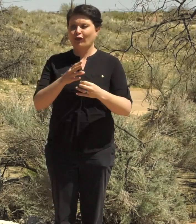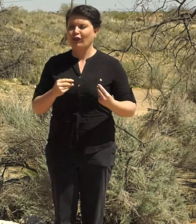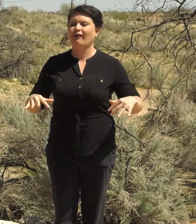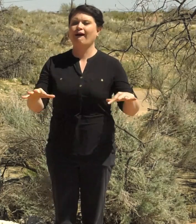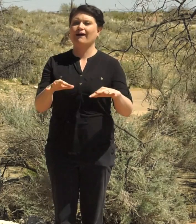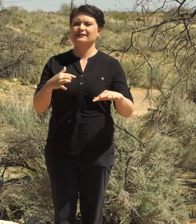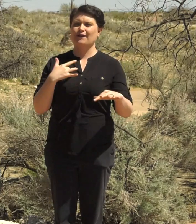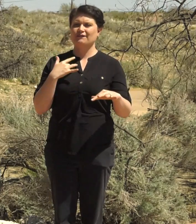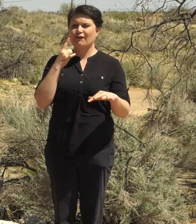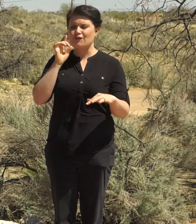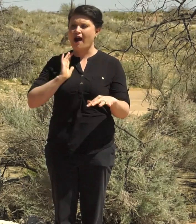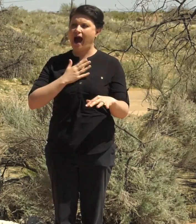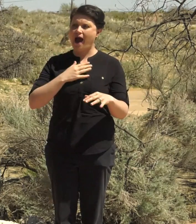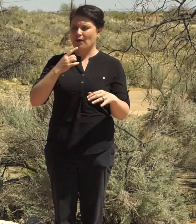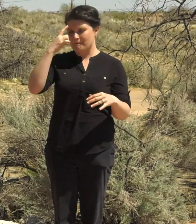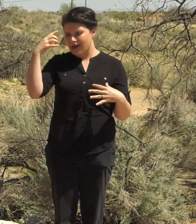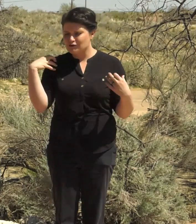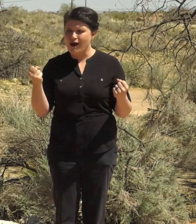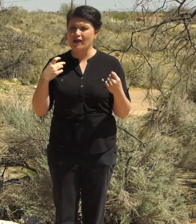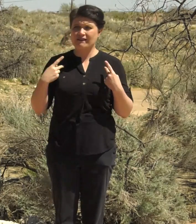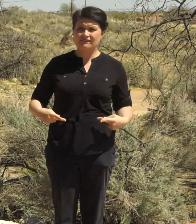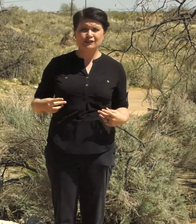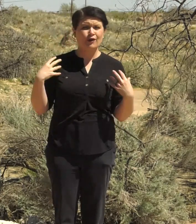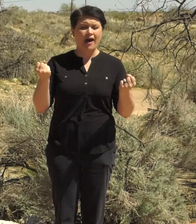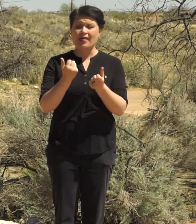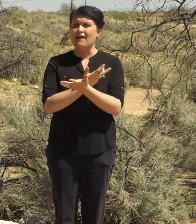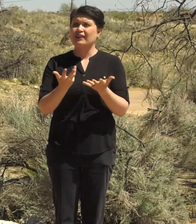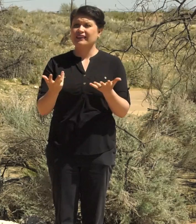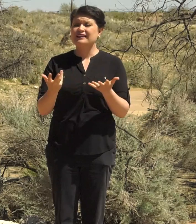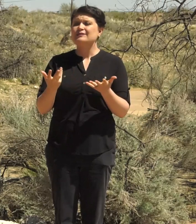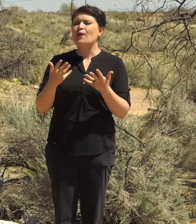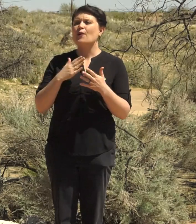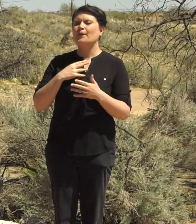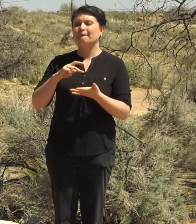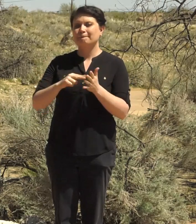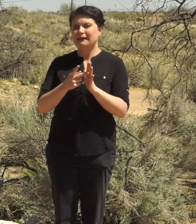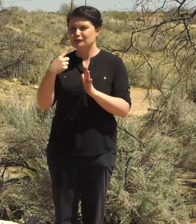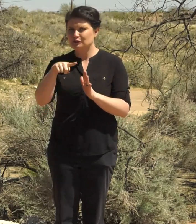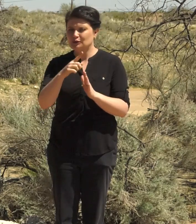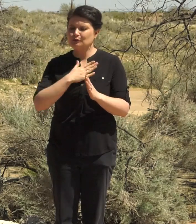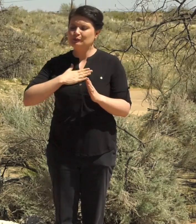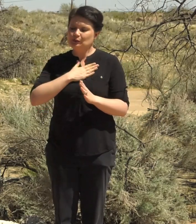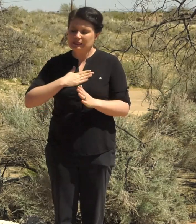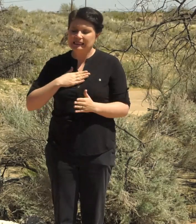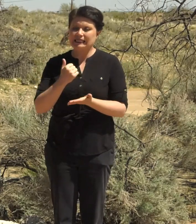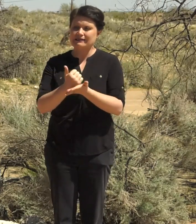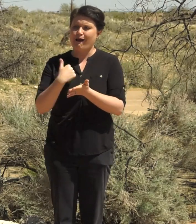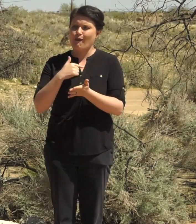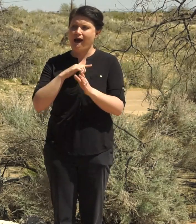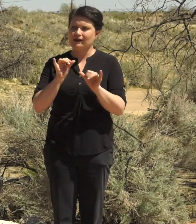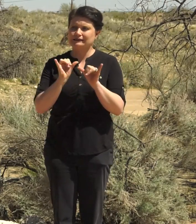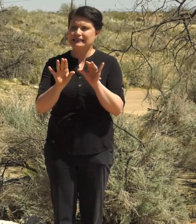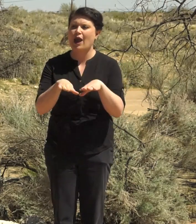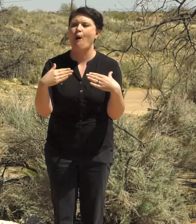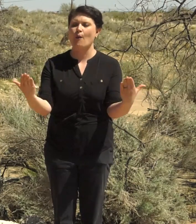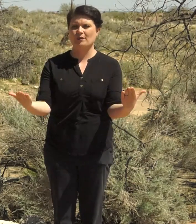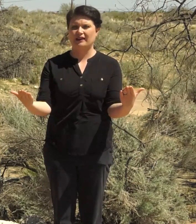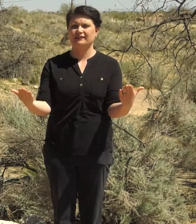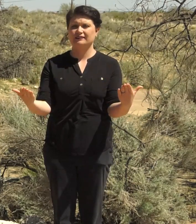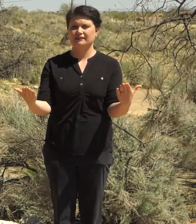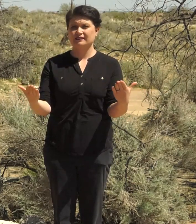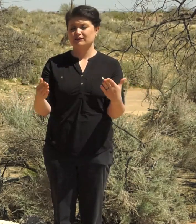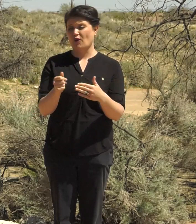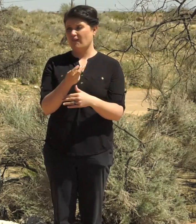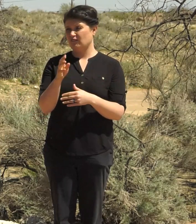health. So please help us to keep these spaces open. I'll just throw in a few quick